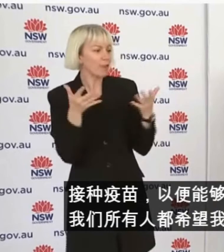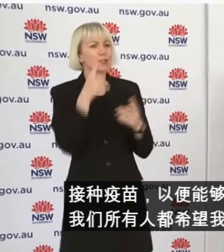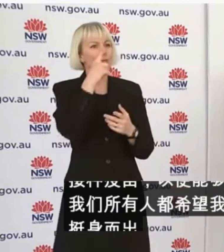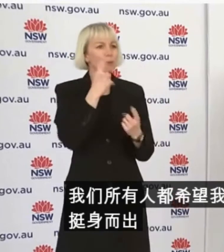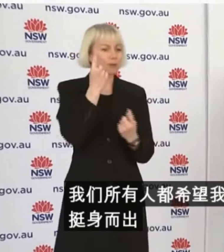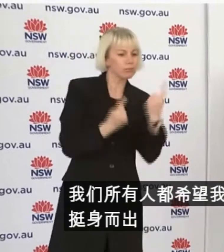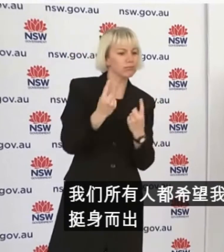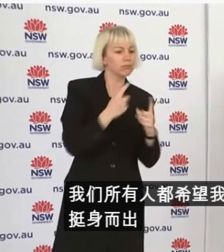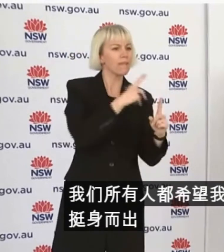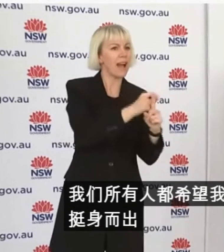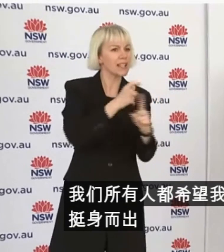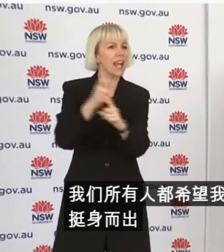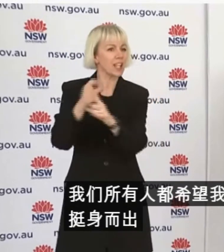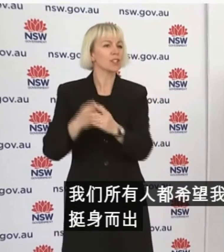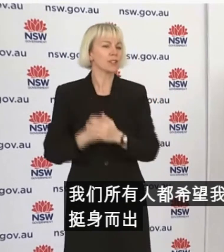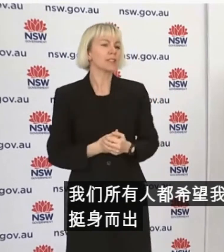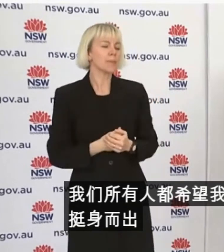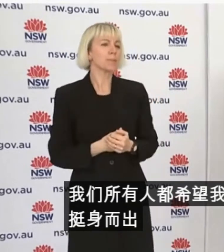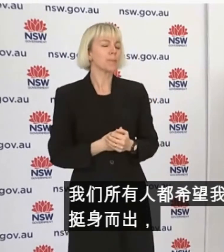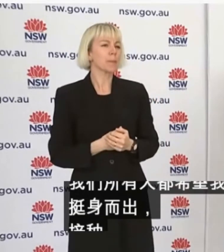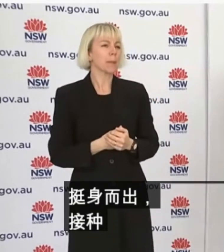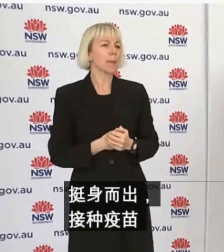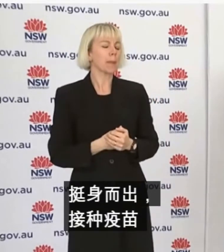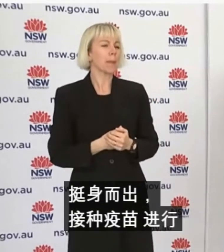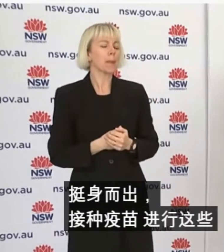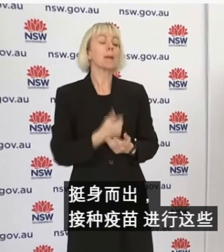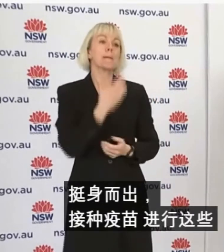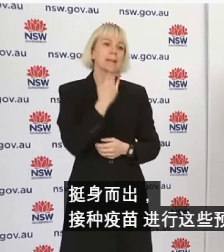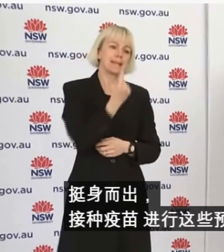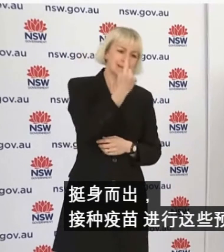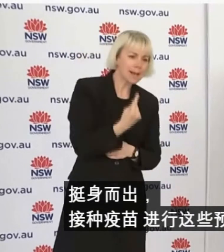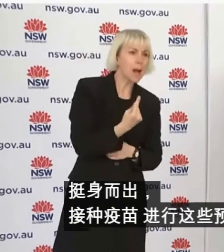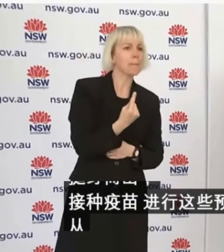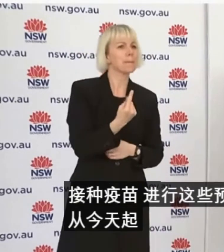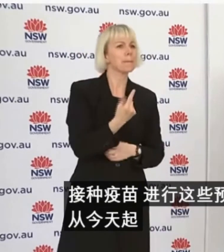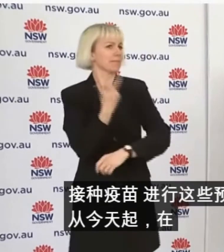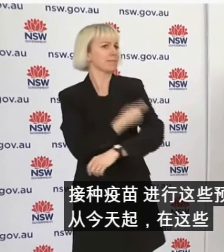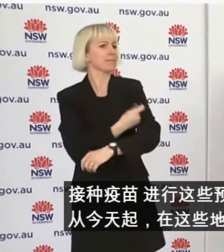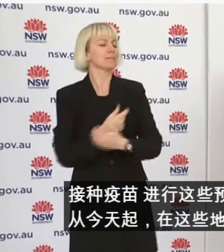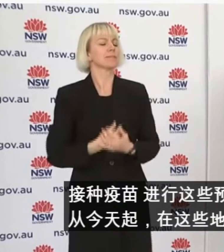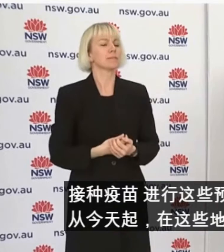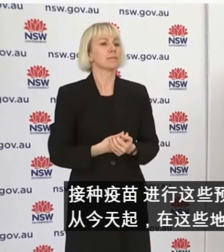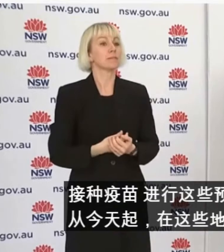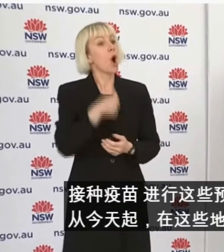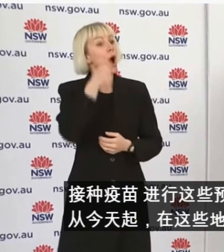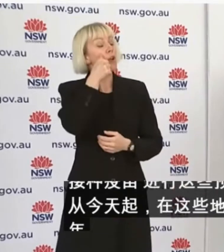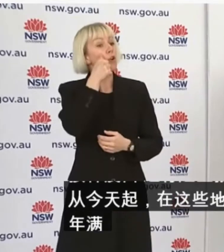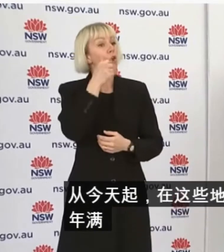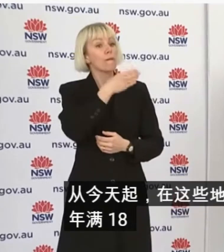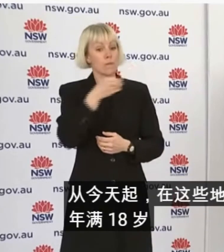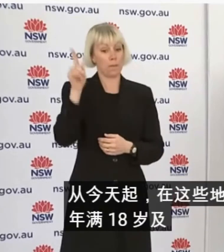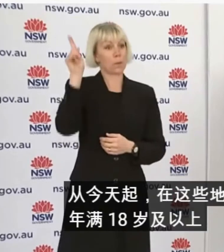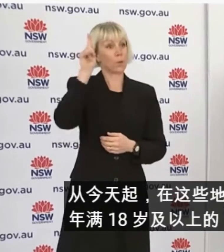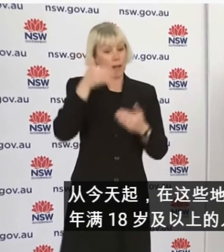able to do. So please come forward, get your vaccinations, make those bookings. I know that in the regions from today,